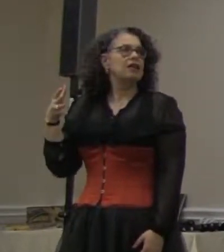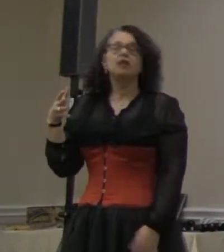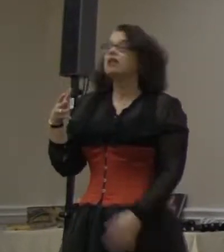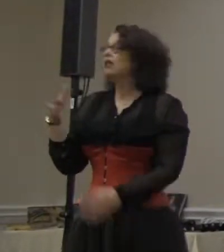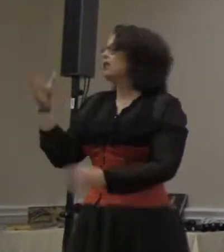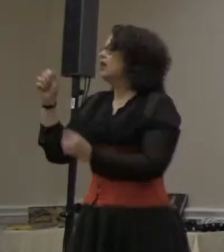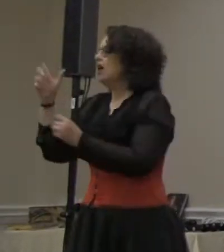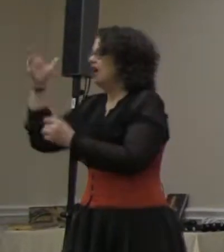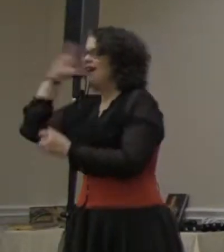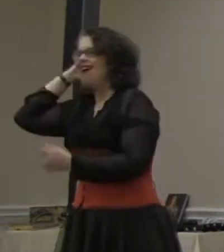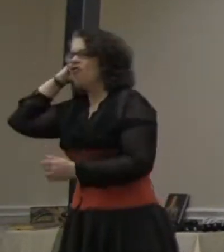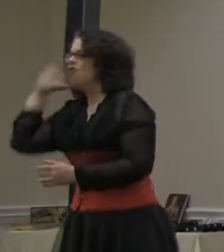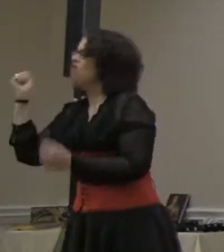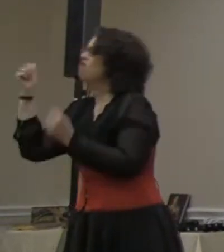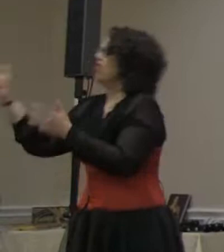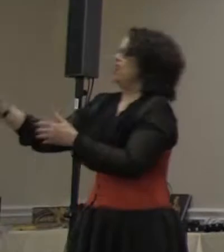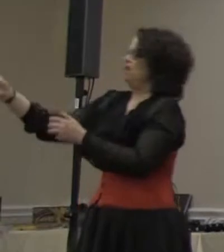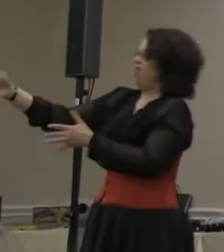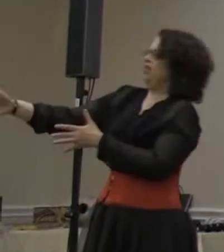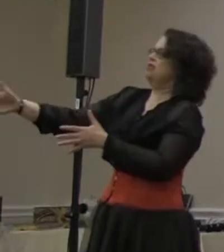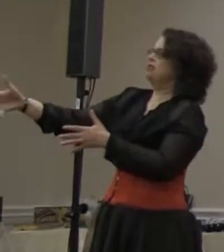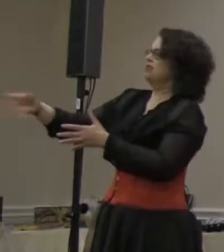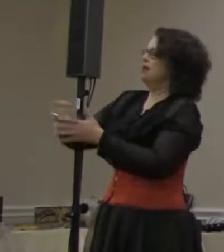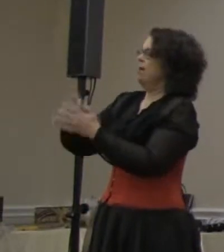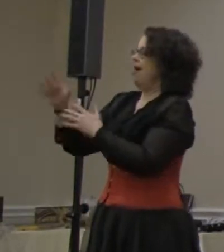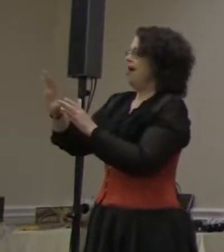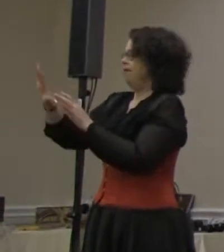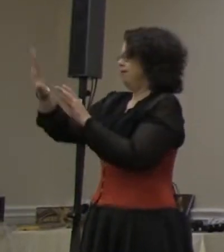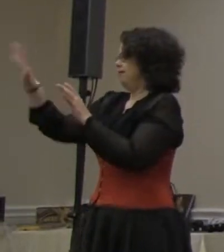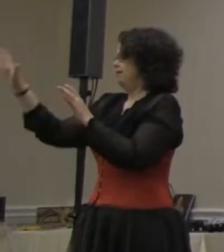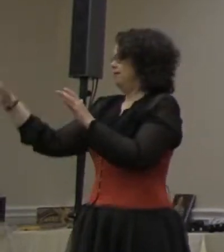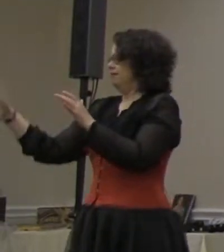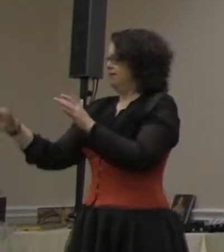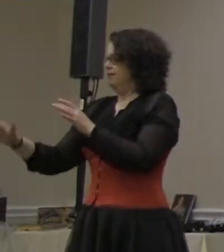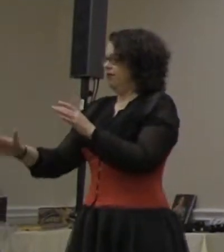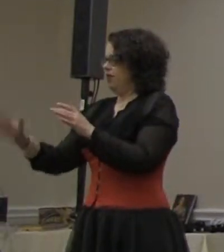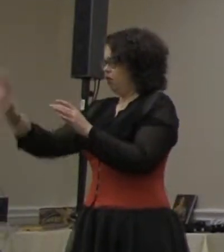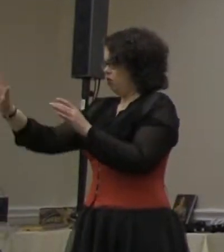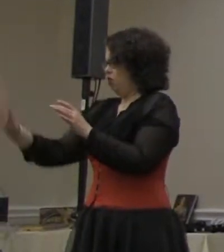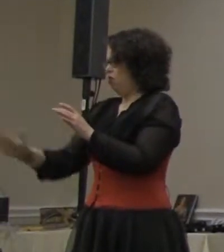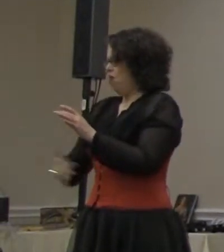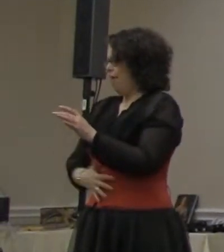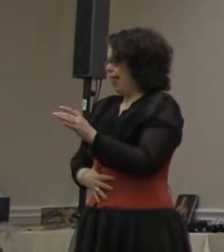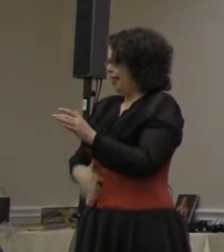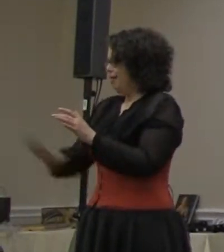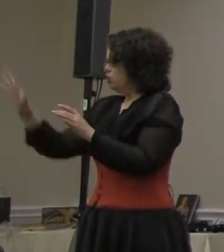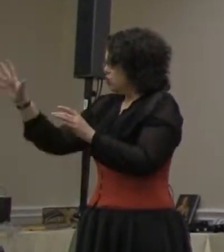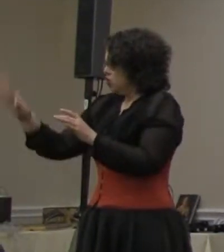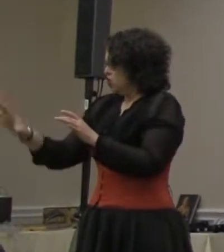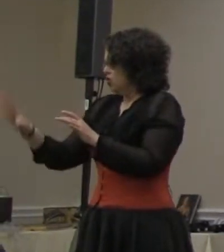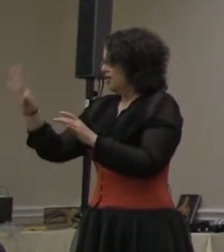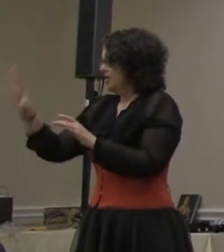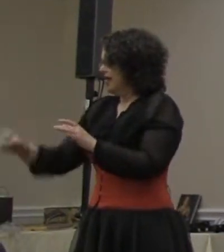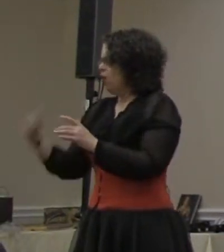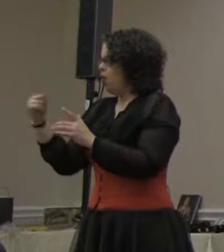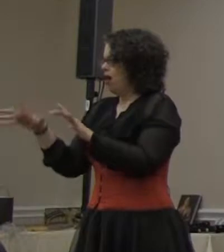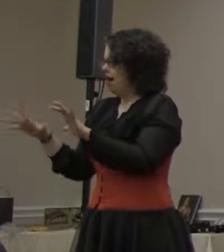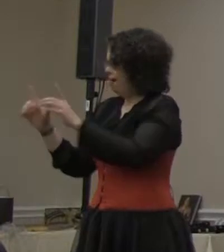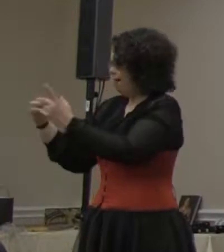I release her hair, my hand sliding down her belly to take what I came here